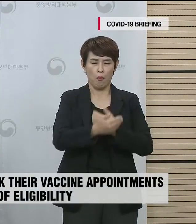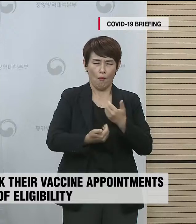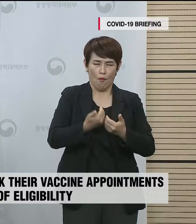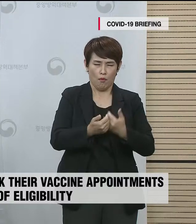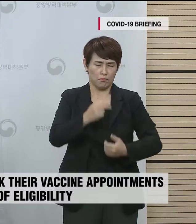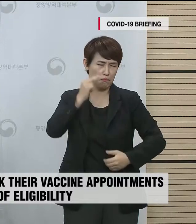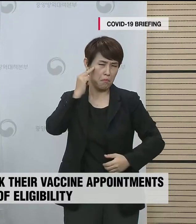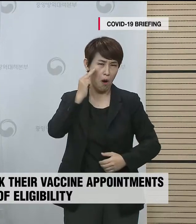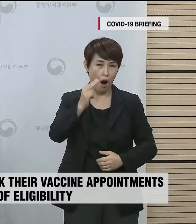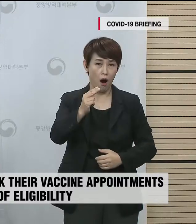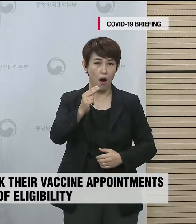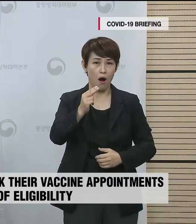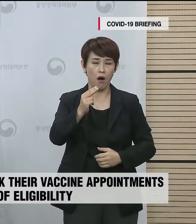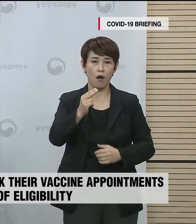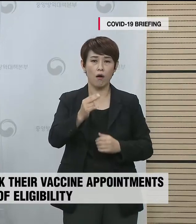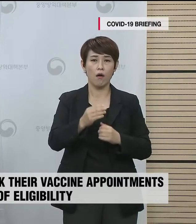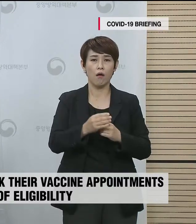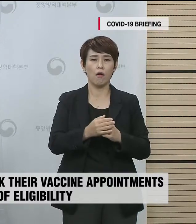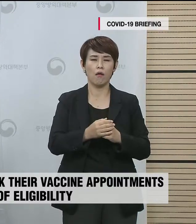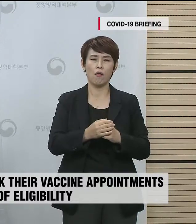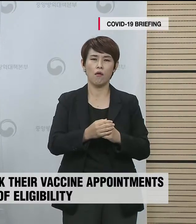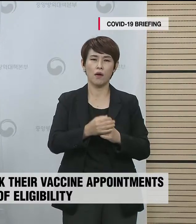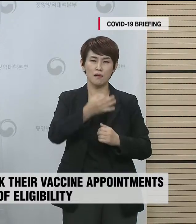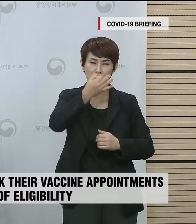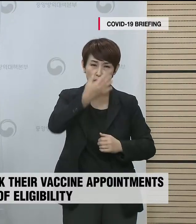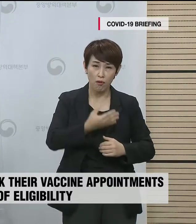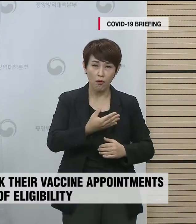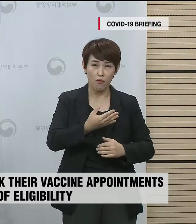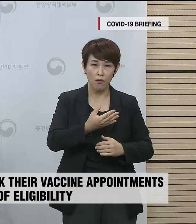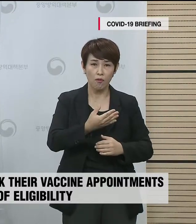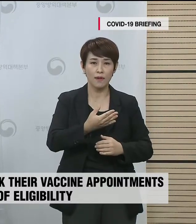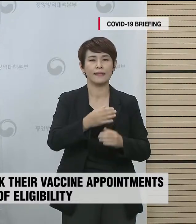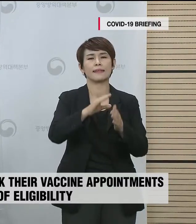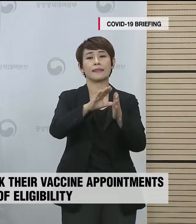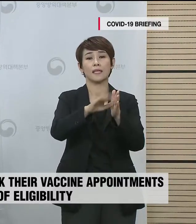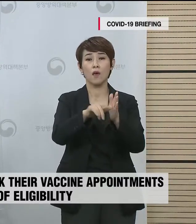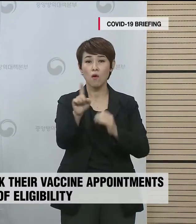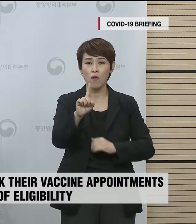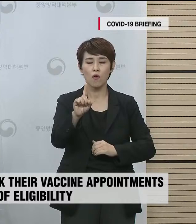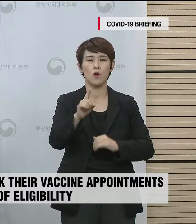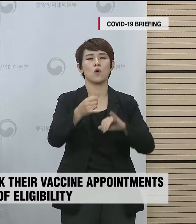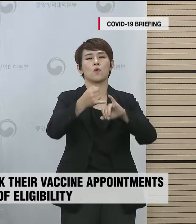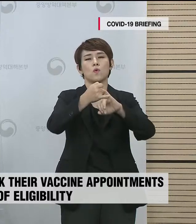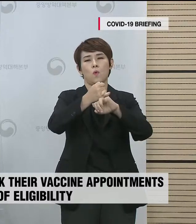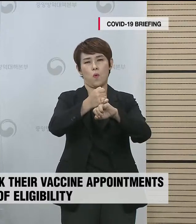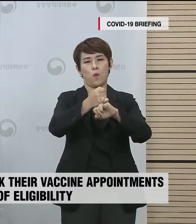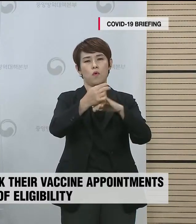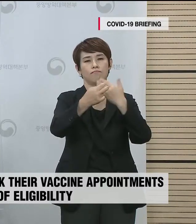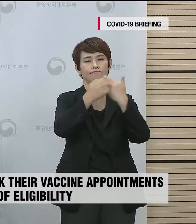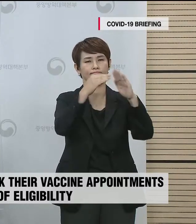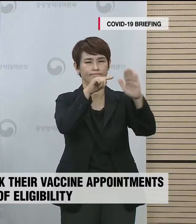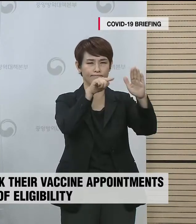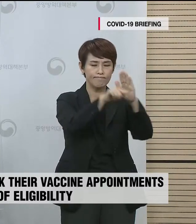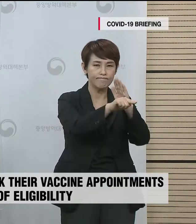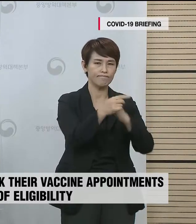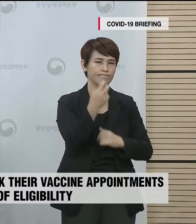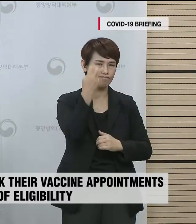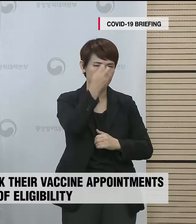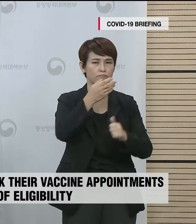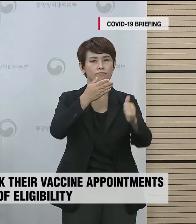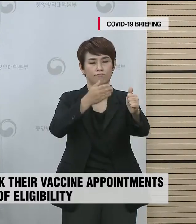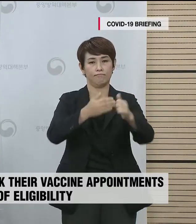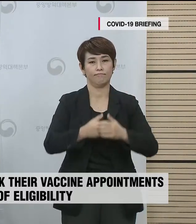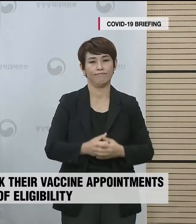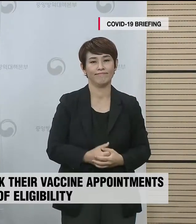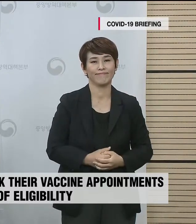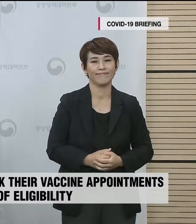the 39 degrees, or if you also have symptoms that hinder your regular daily lives, you need